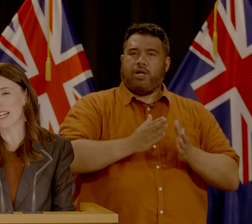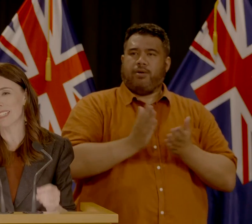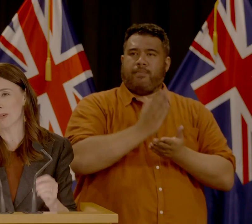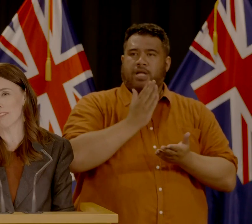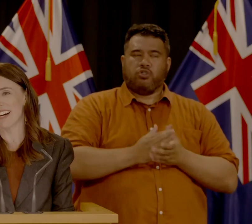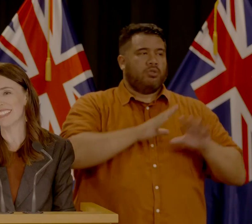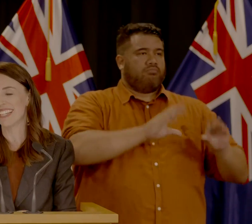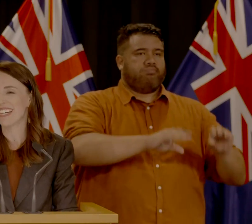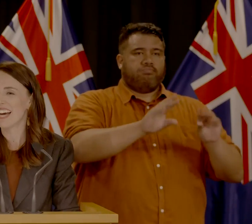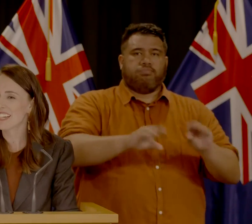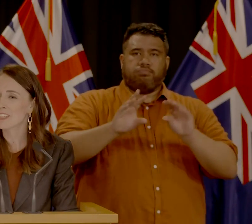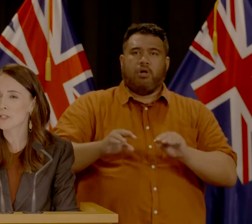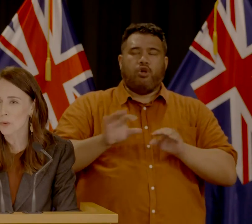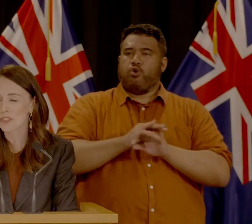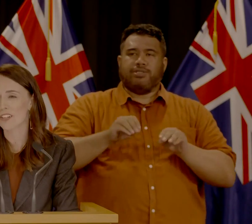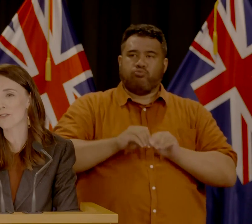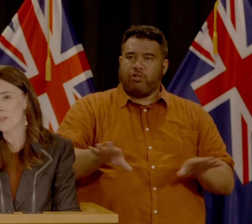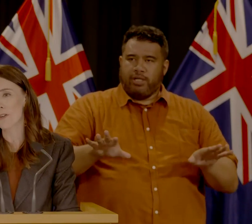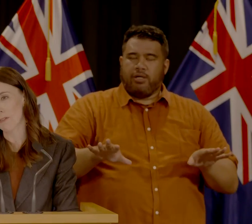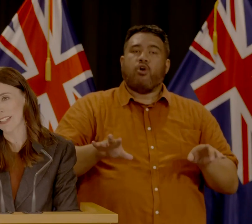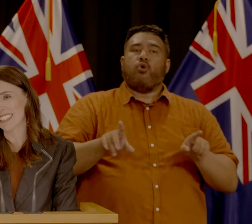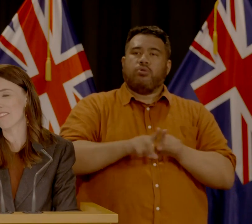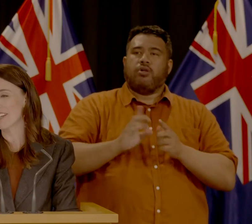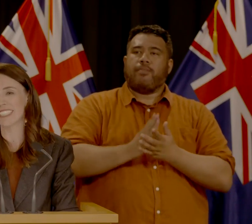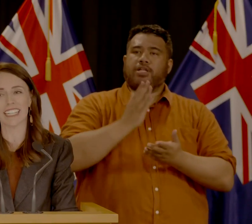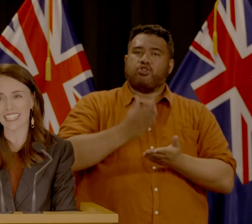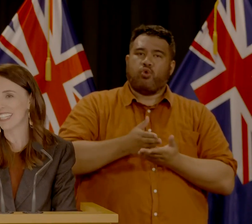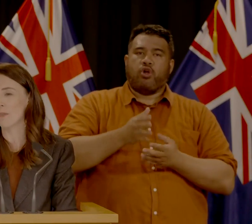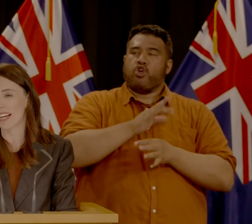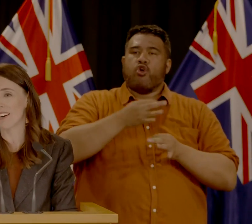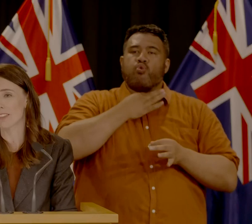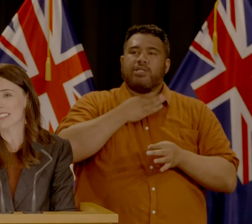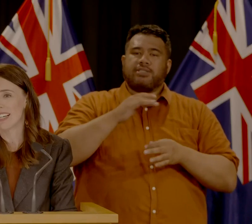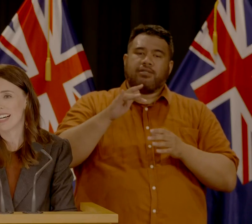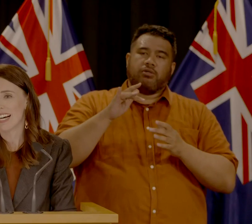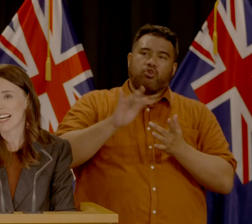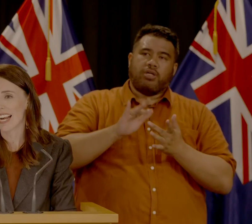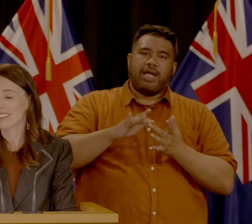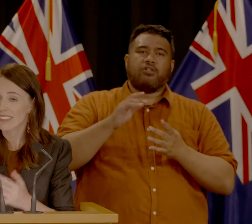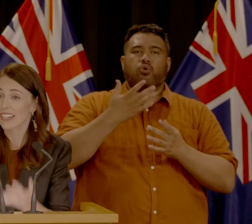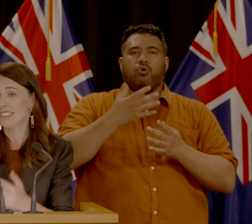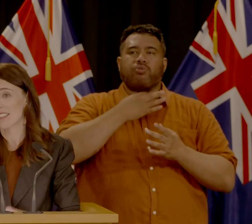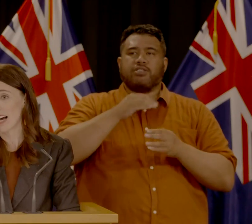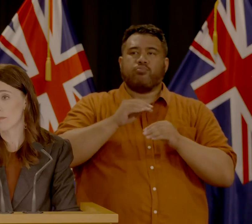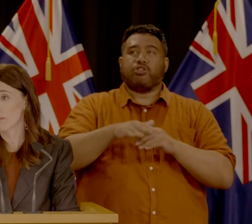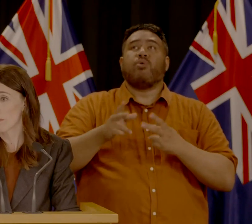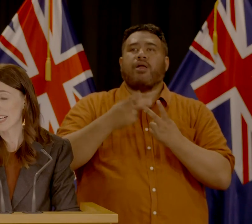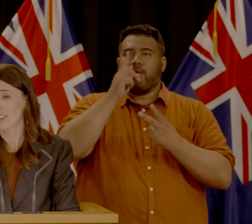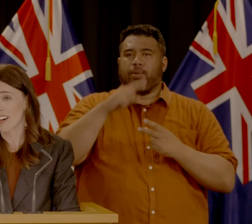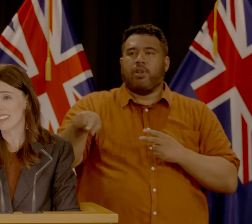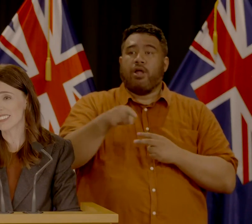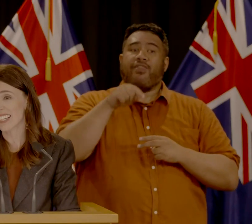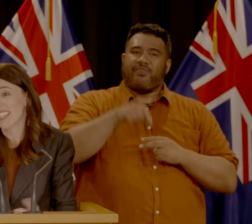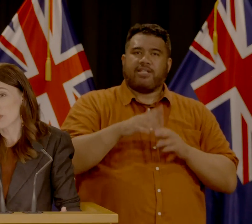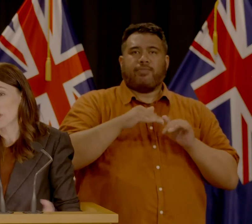approach that we can provide, and it ensures that you do not risk affecting anyone else. And that is the public